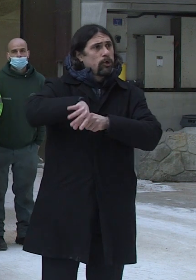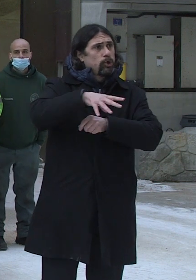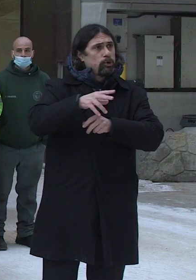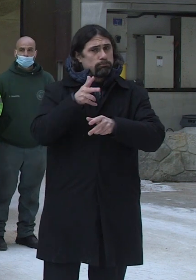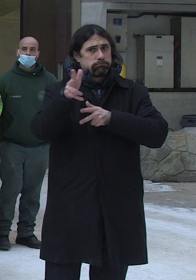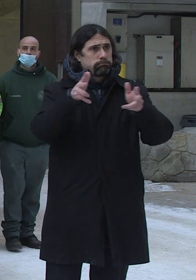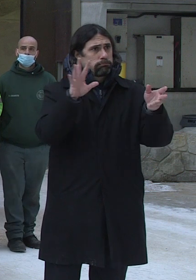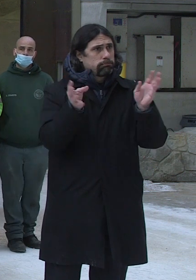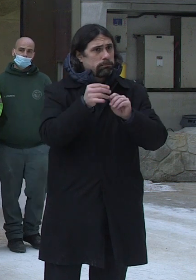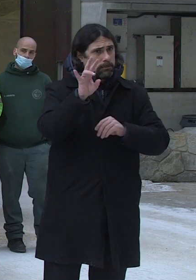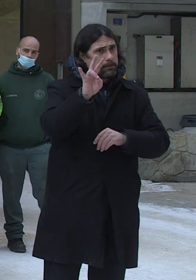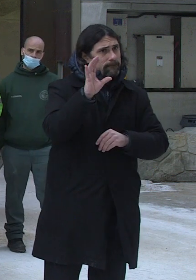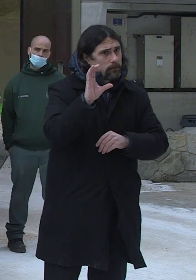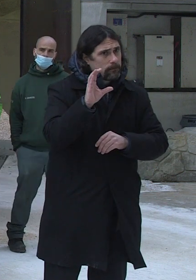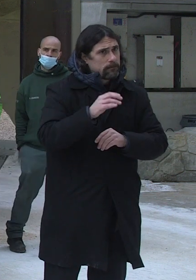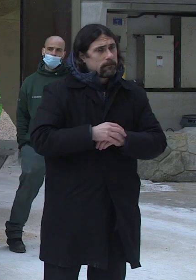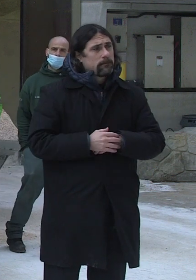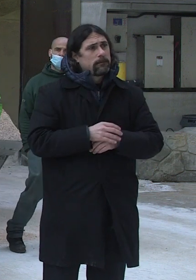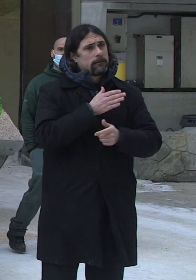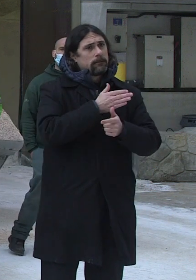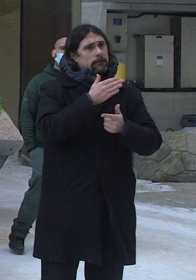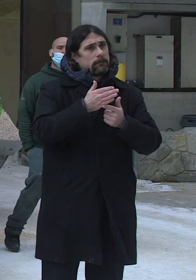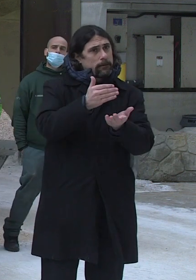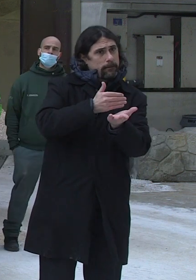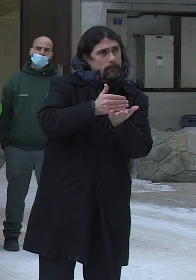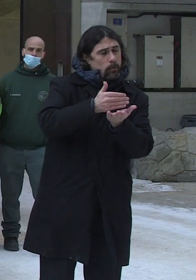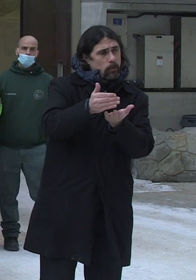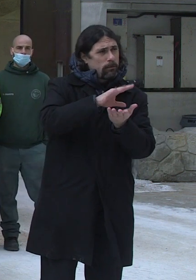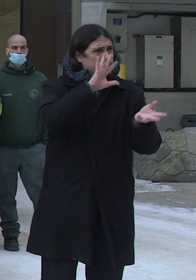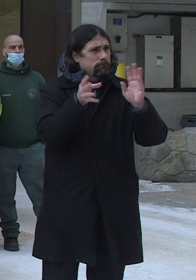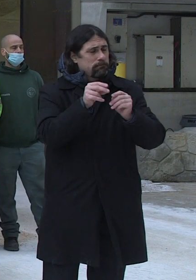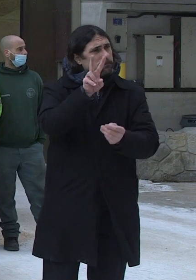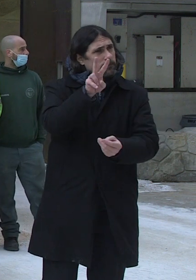will also pick up about another 120 plows from our other city agency partners